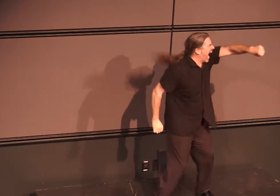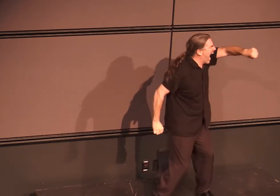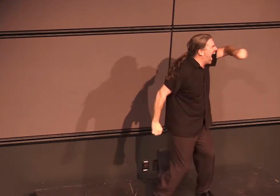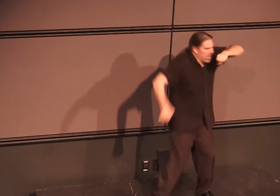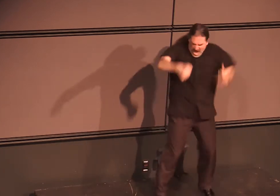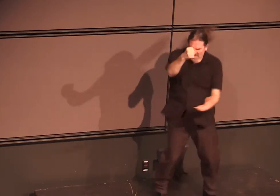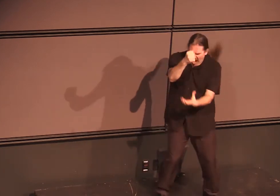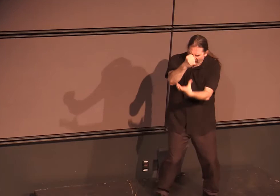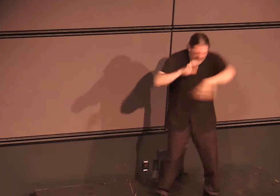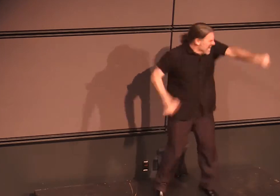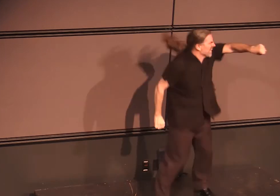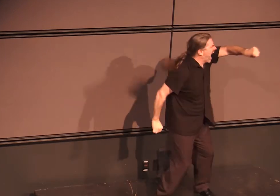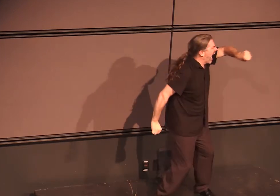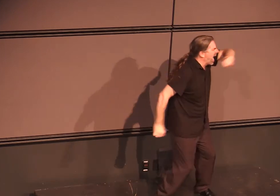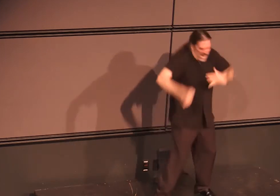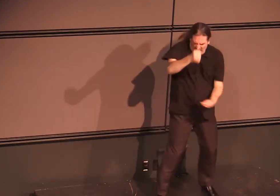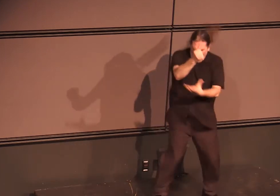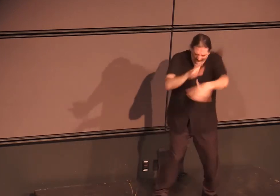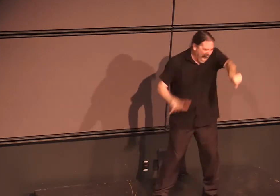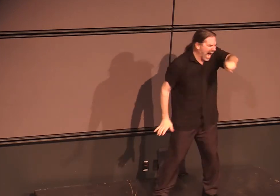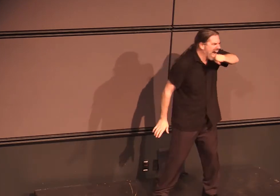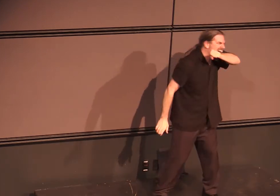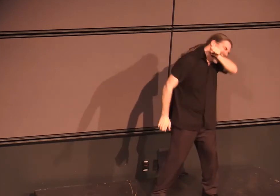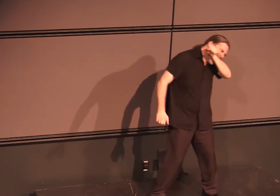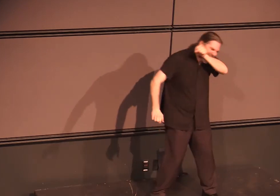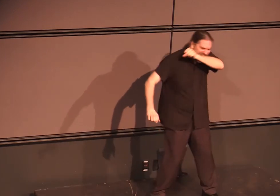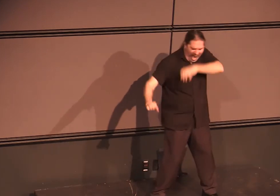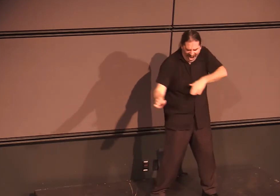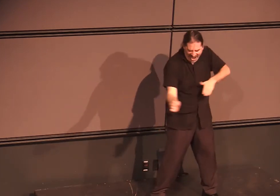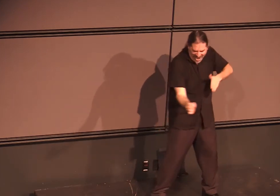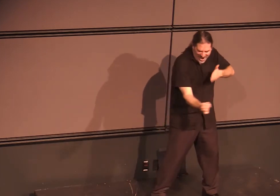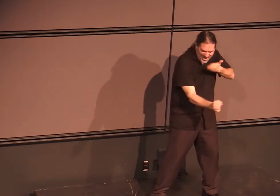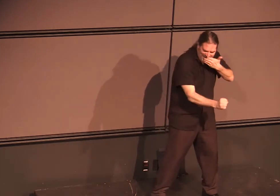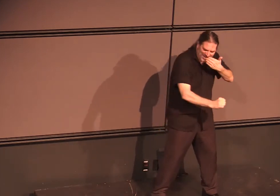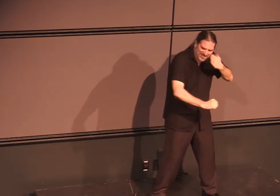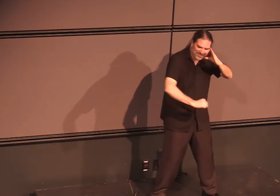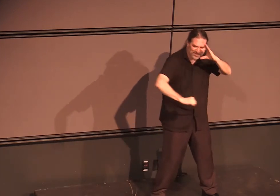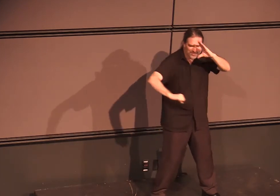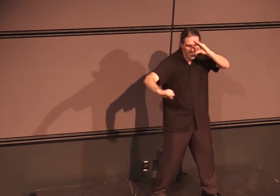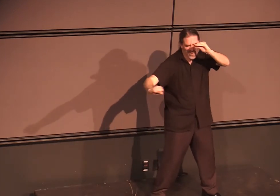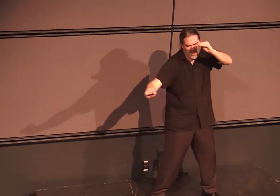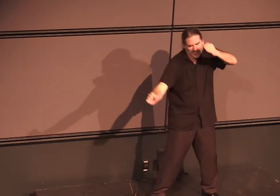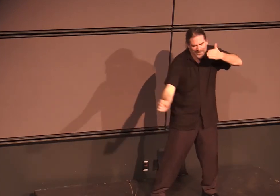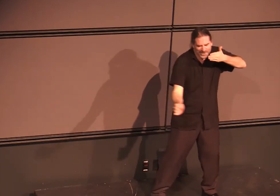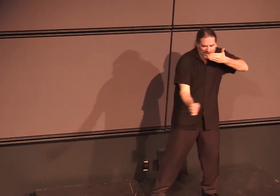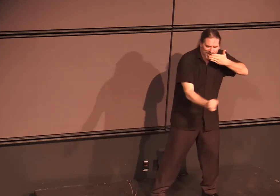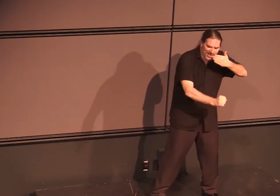towards padded arm, and the green-clad patron, good boy, Charlie, good boy